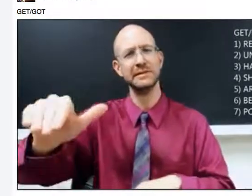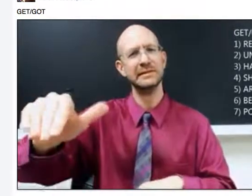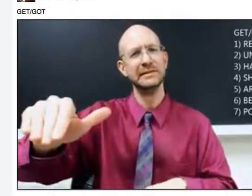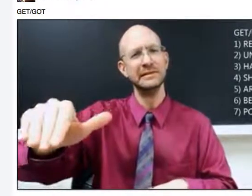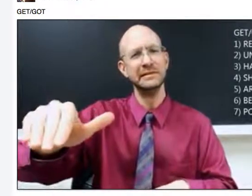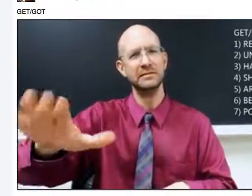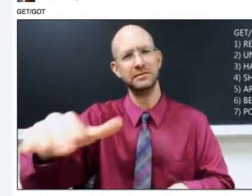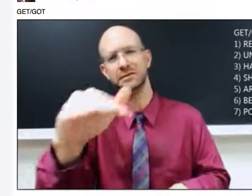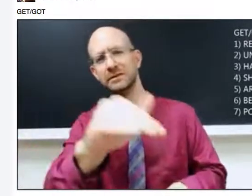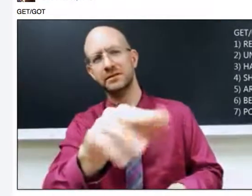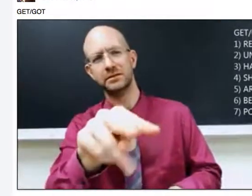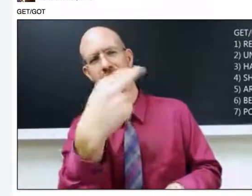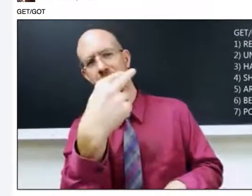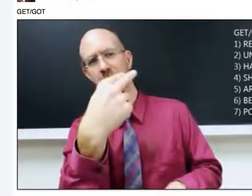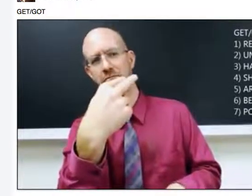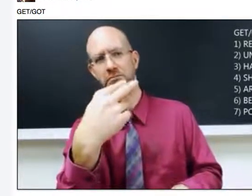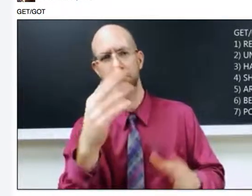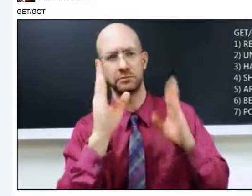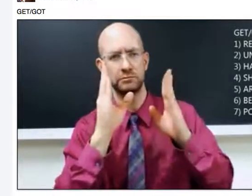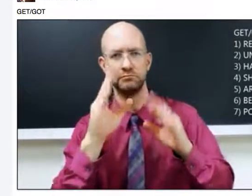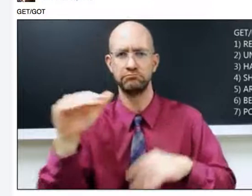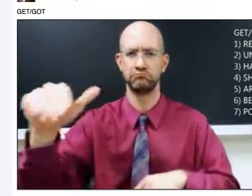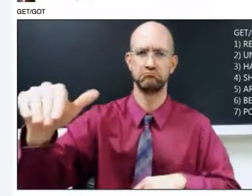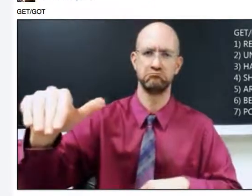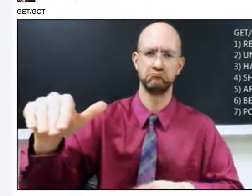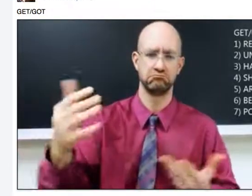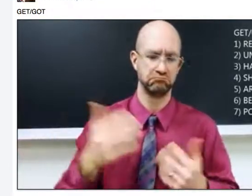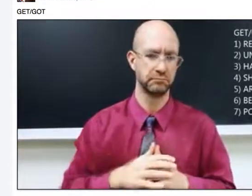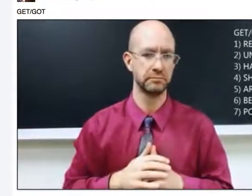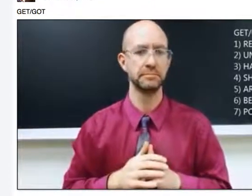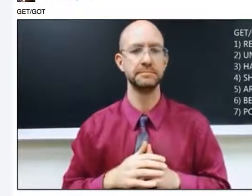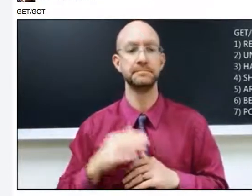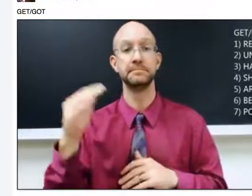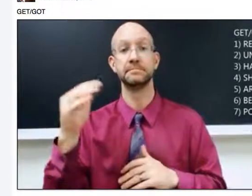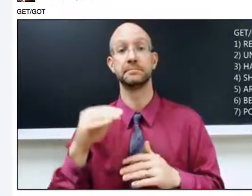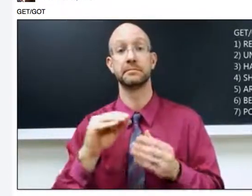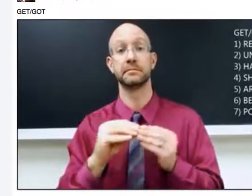their attention. You know, like, look at me.